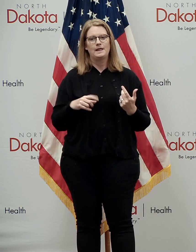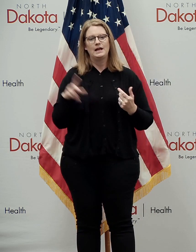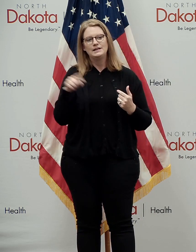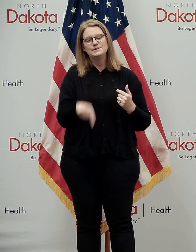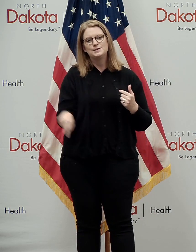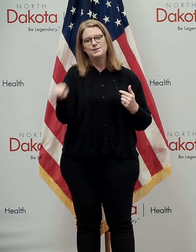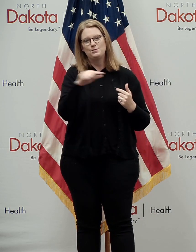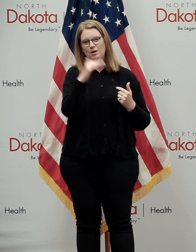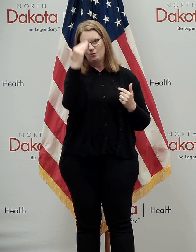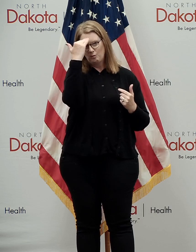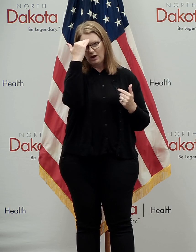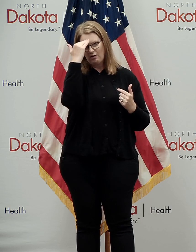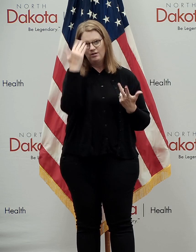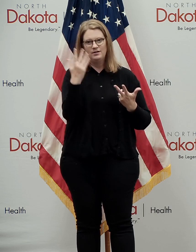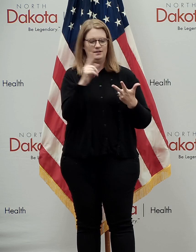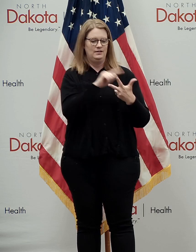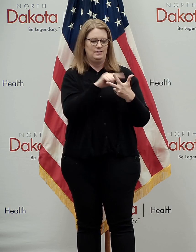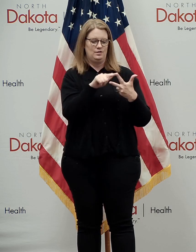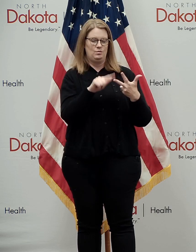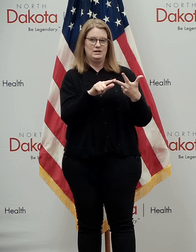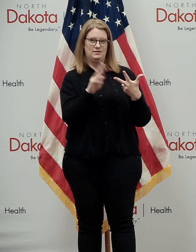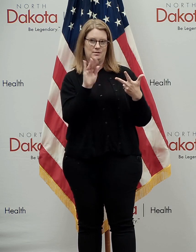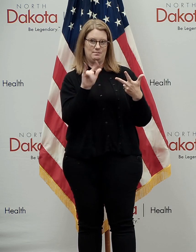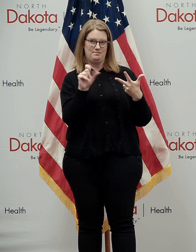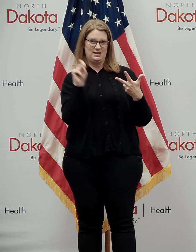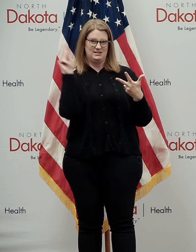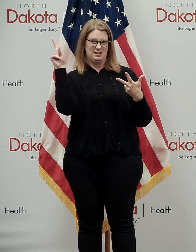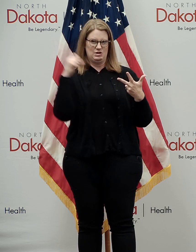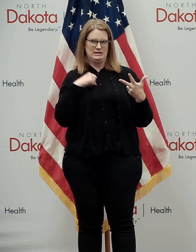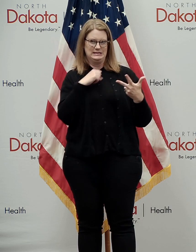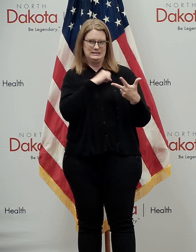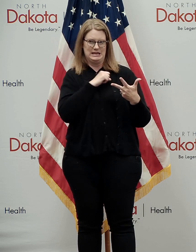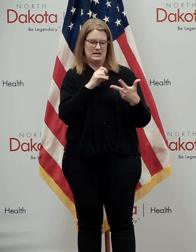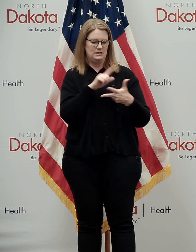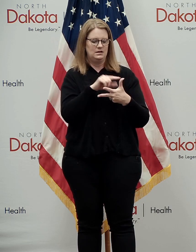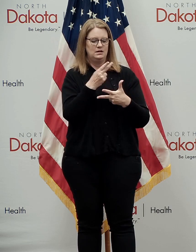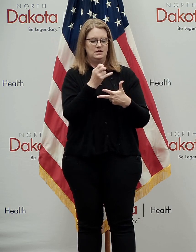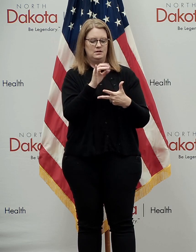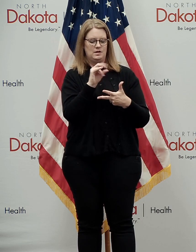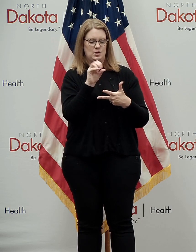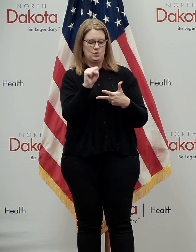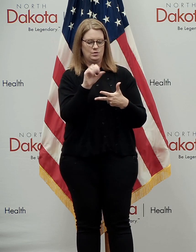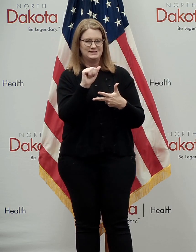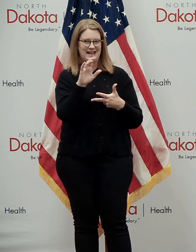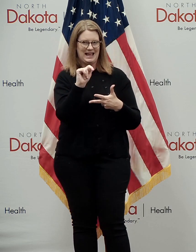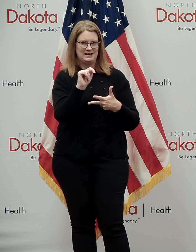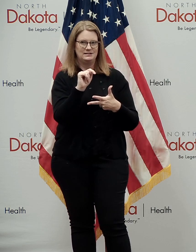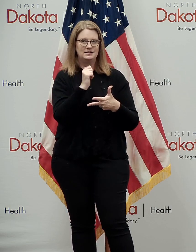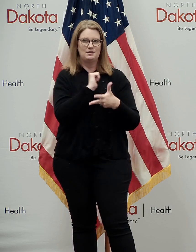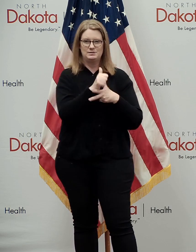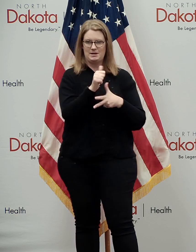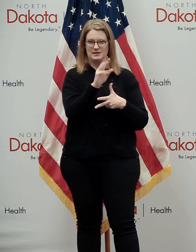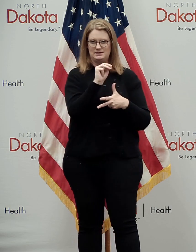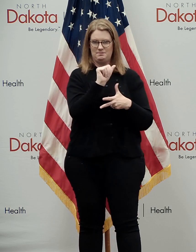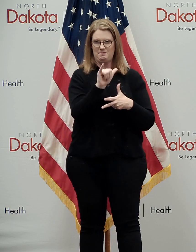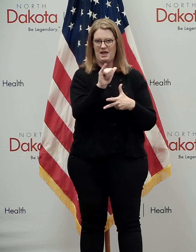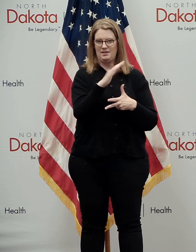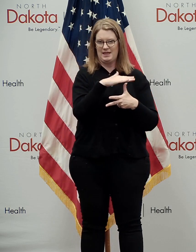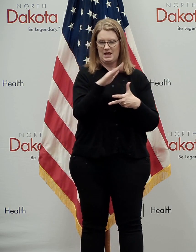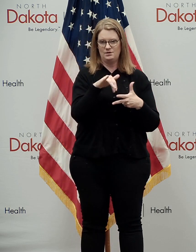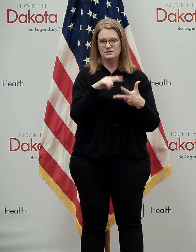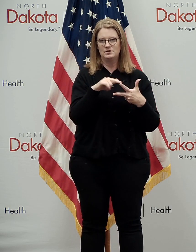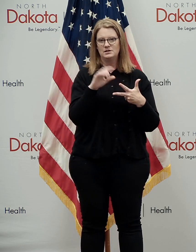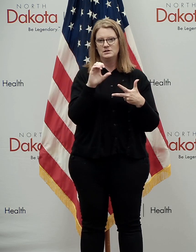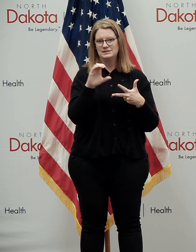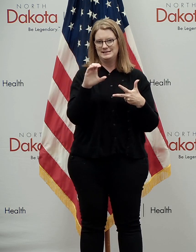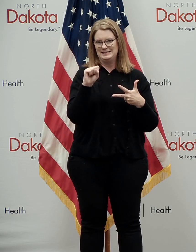all aware, there are 3 different bills that are with the Senate right now. The HEROES Act that was passed in the House in May, the